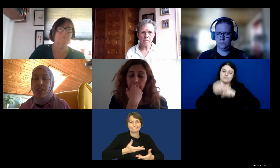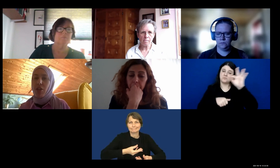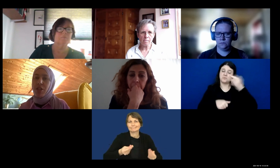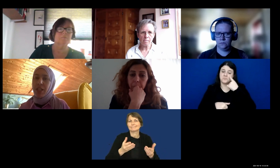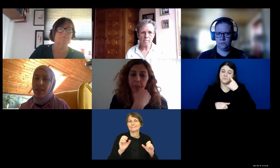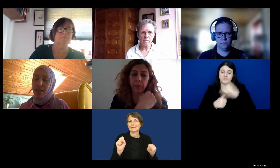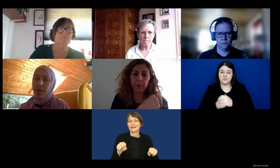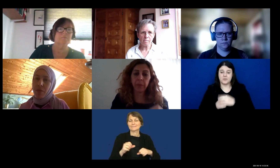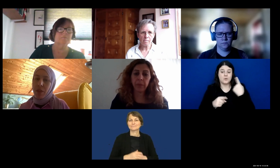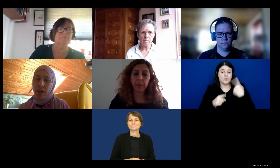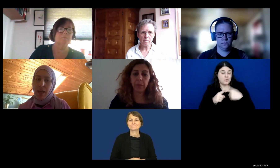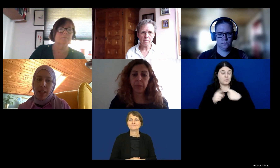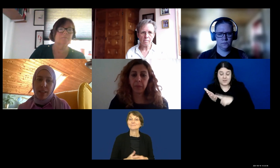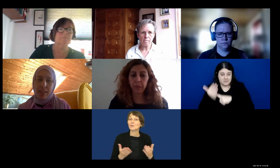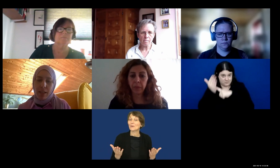because technology is